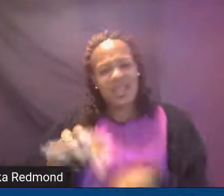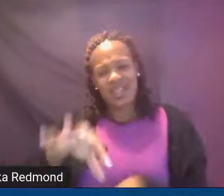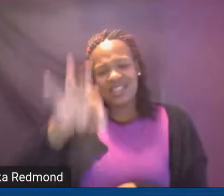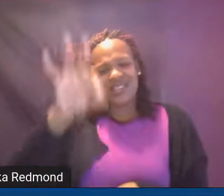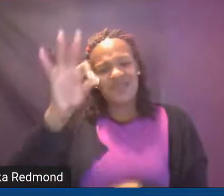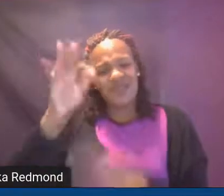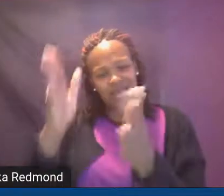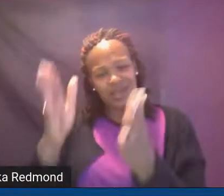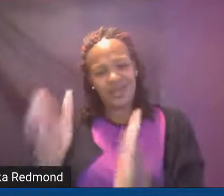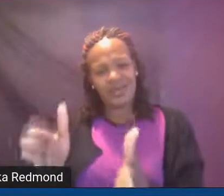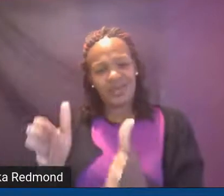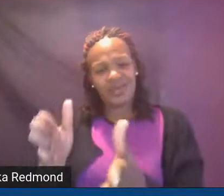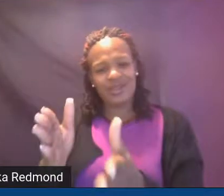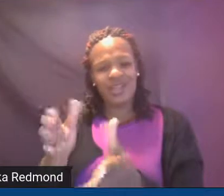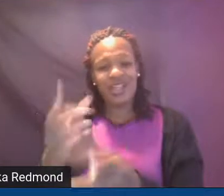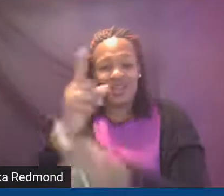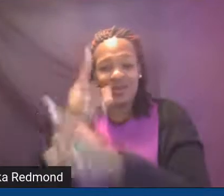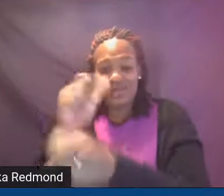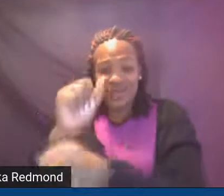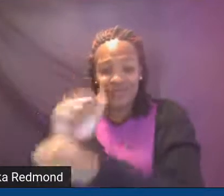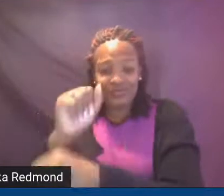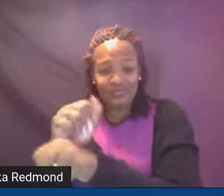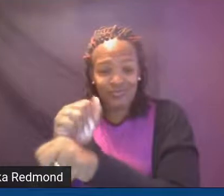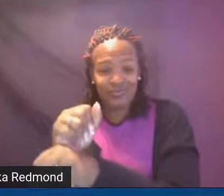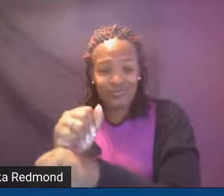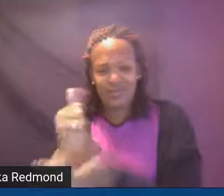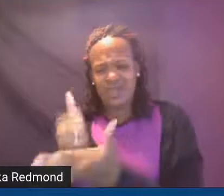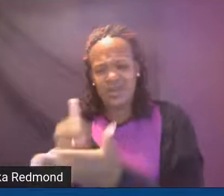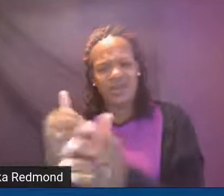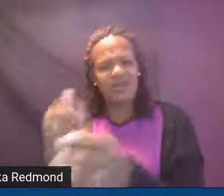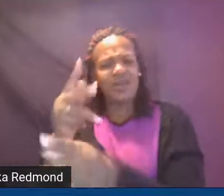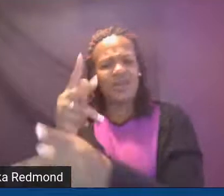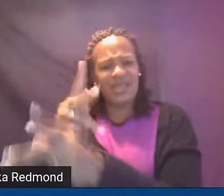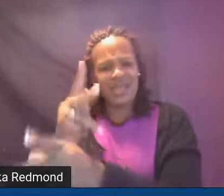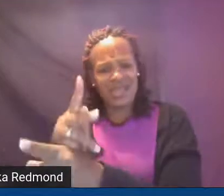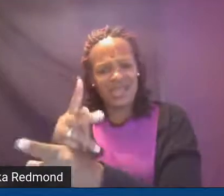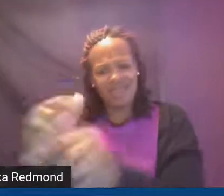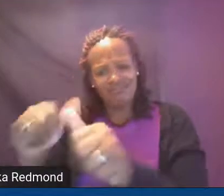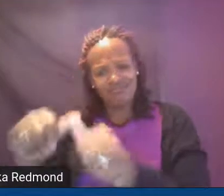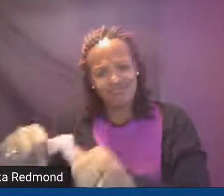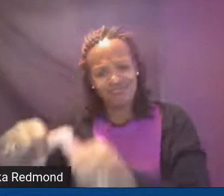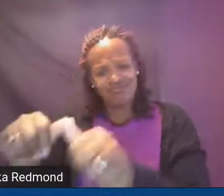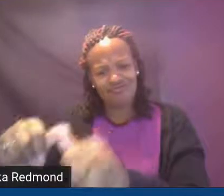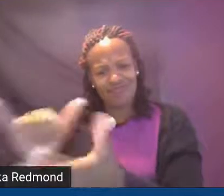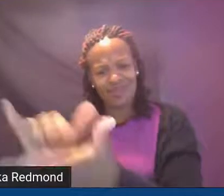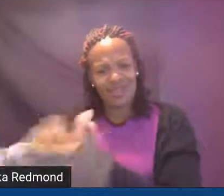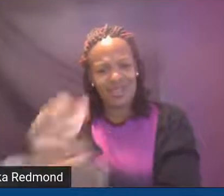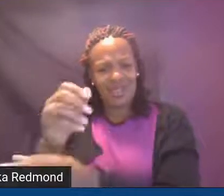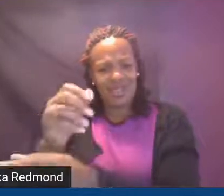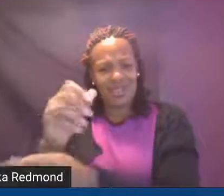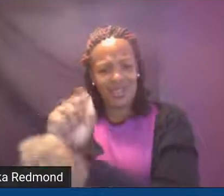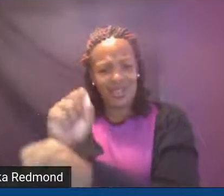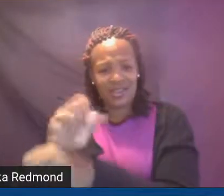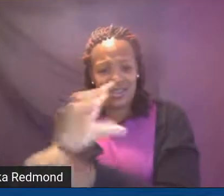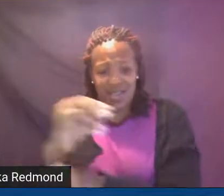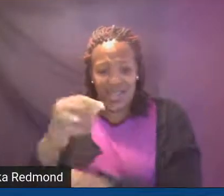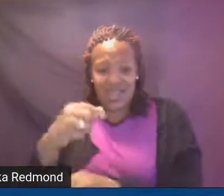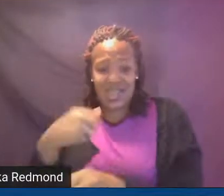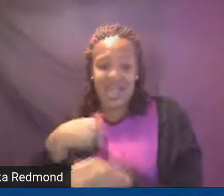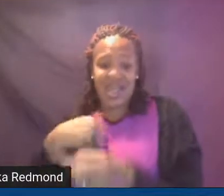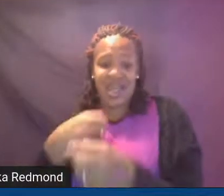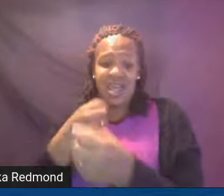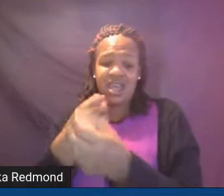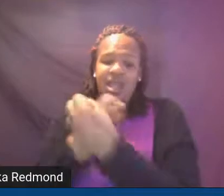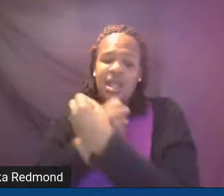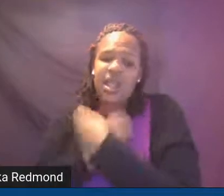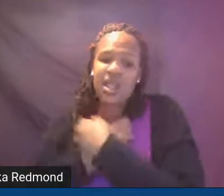When we talk about people with disability, as you know, and I would love to understand and get your thoughts on